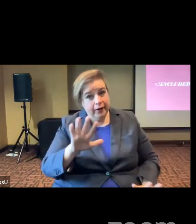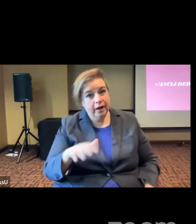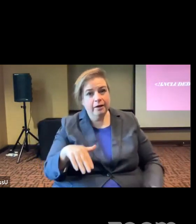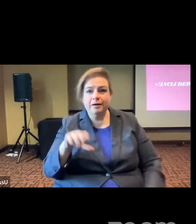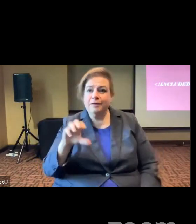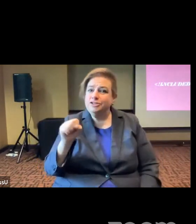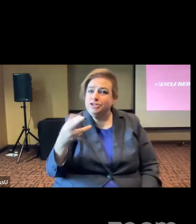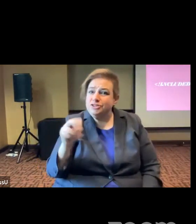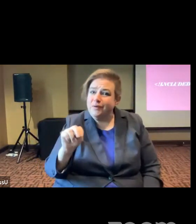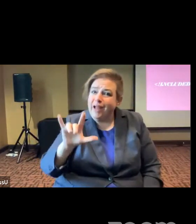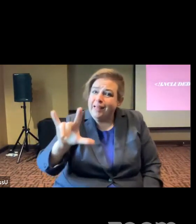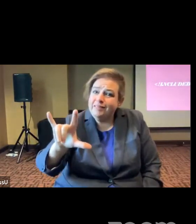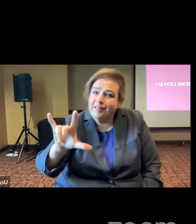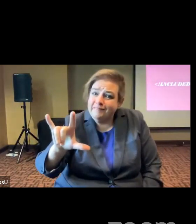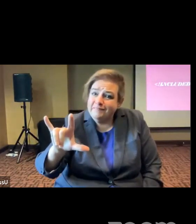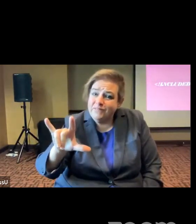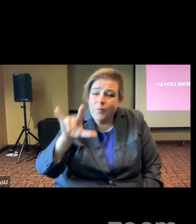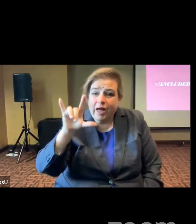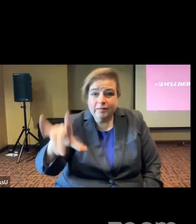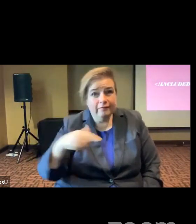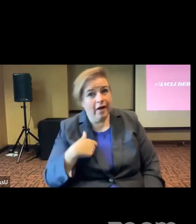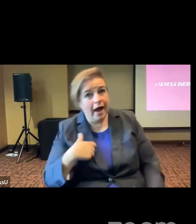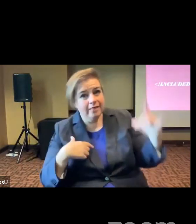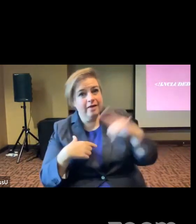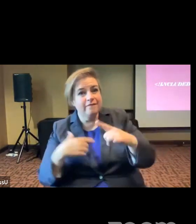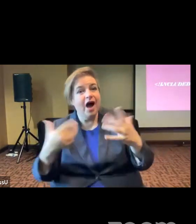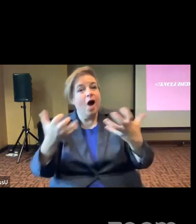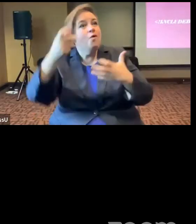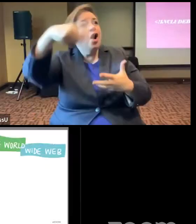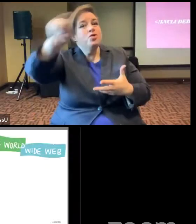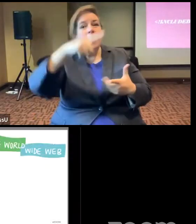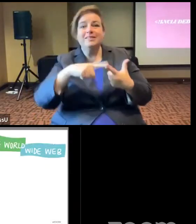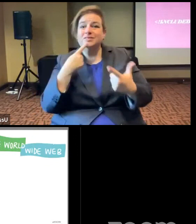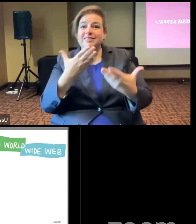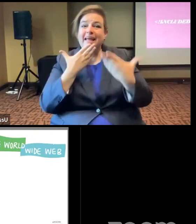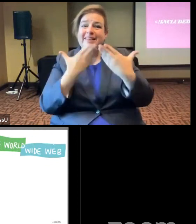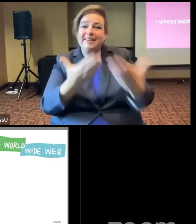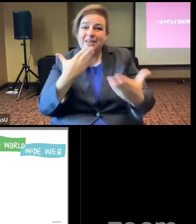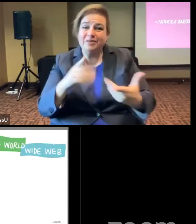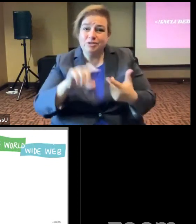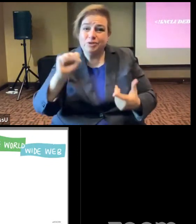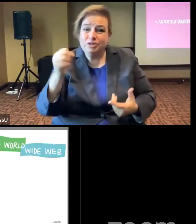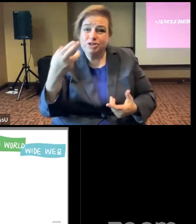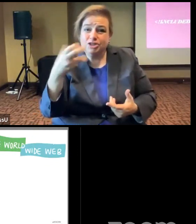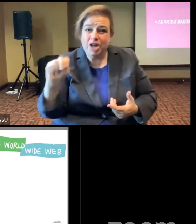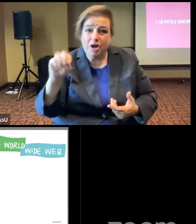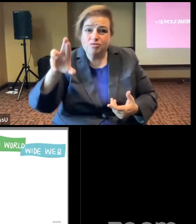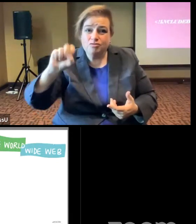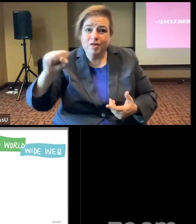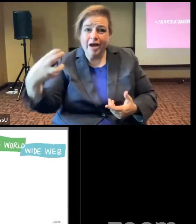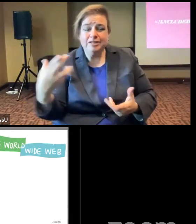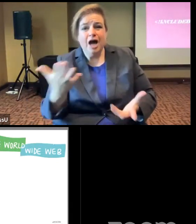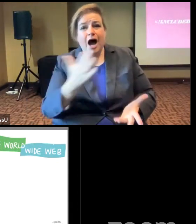Sharon, I love you. I love you. I would like everybody to thank Sharon Rush.